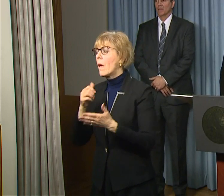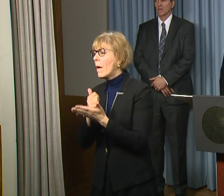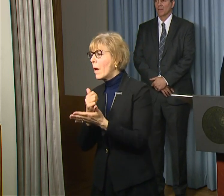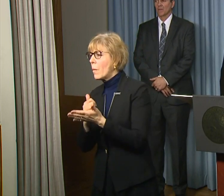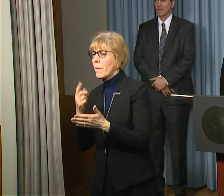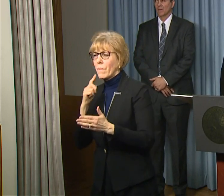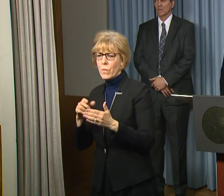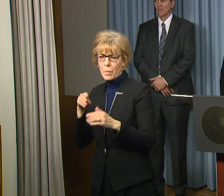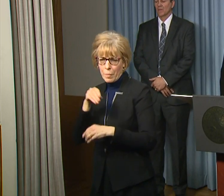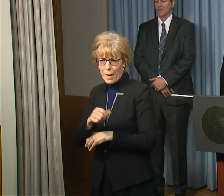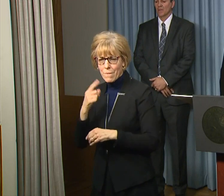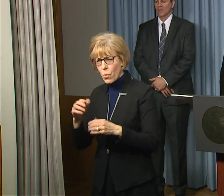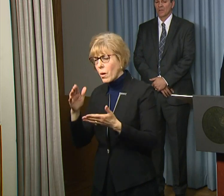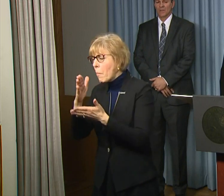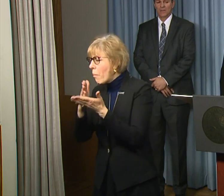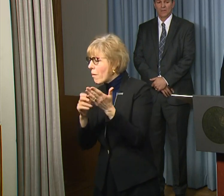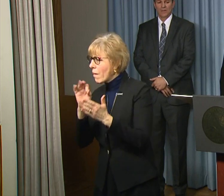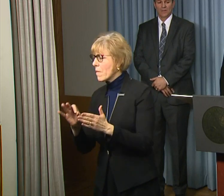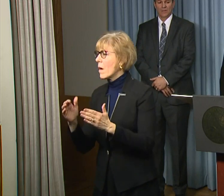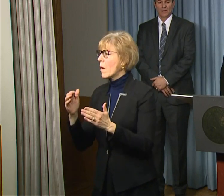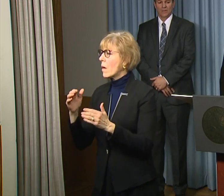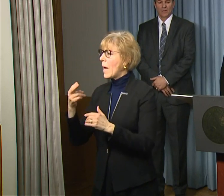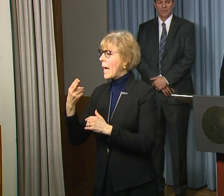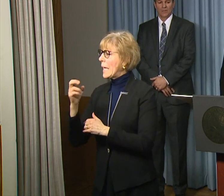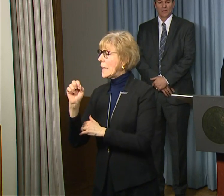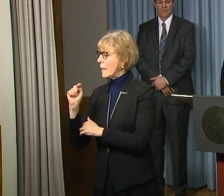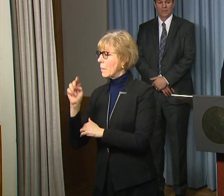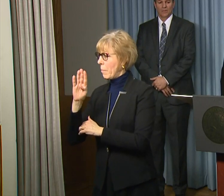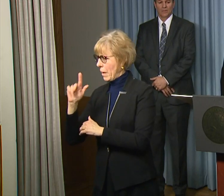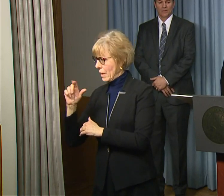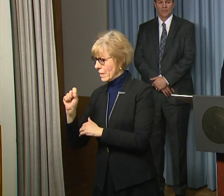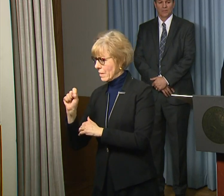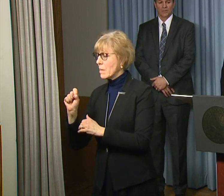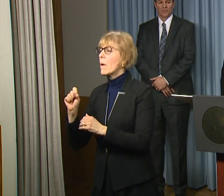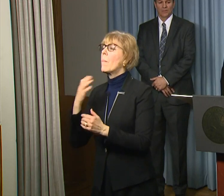home heating bills. There's more information, again, on